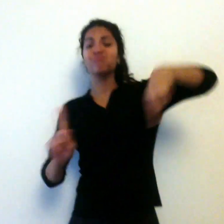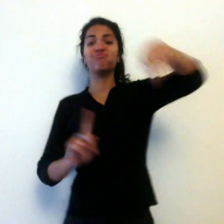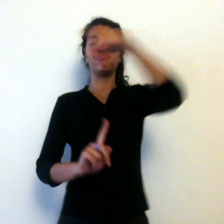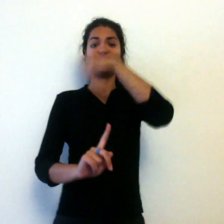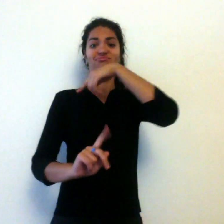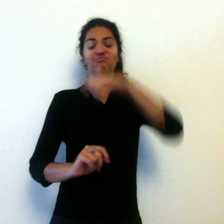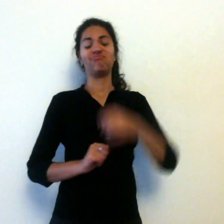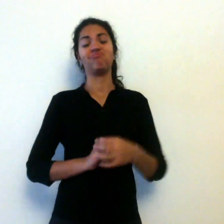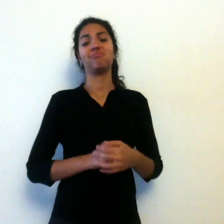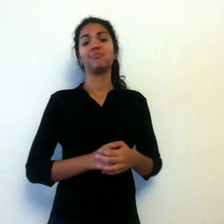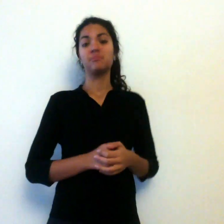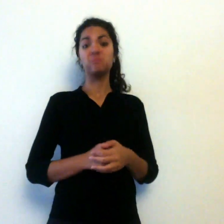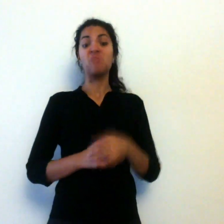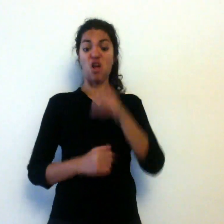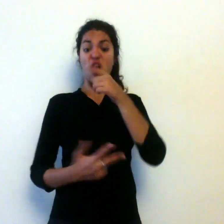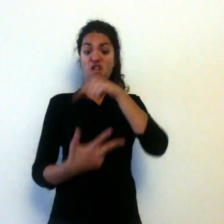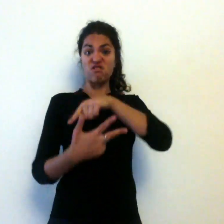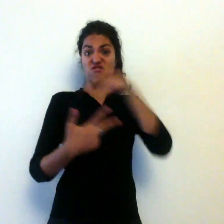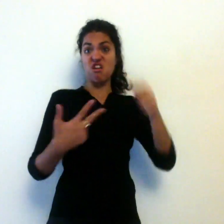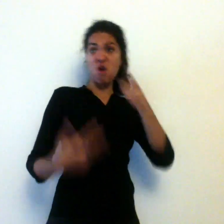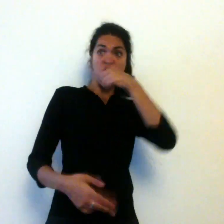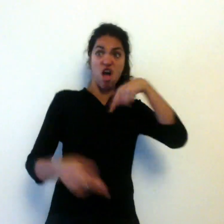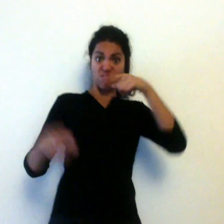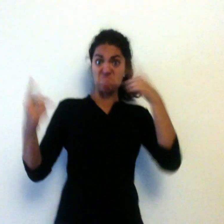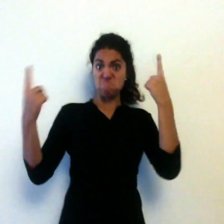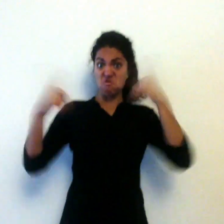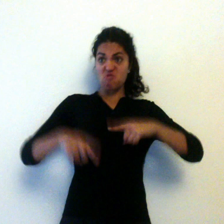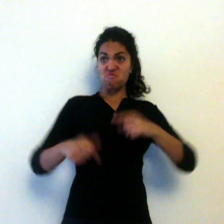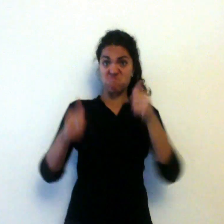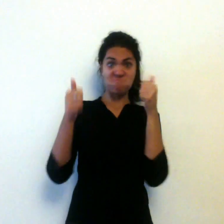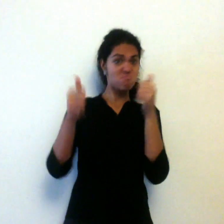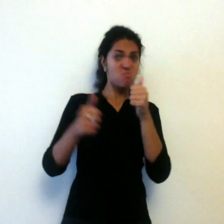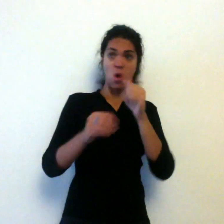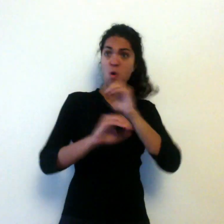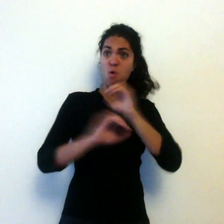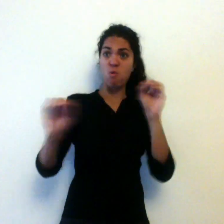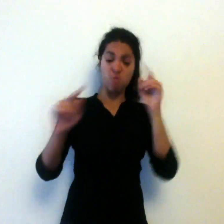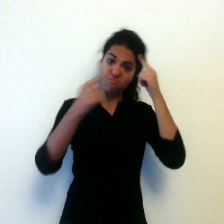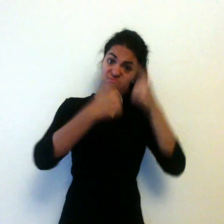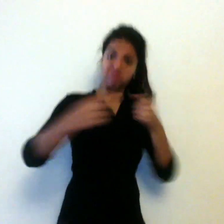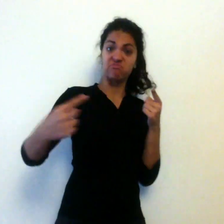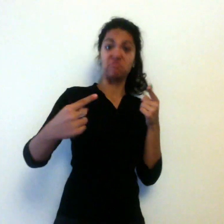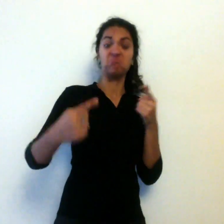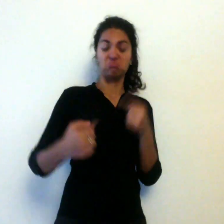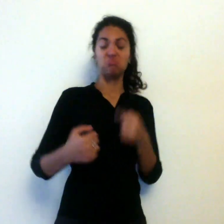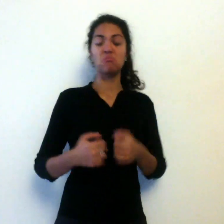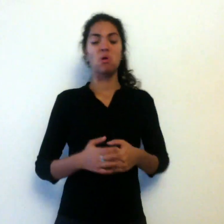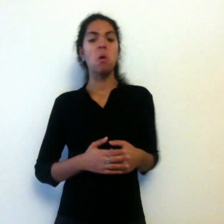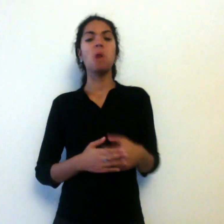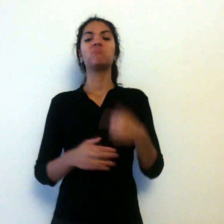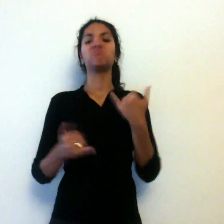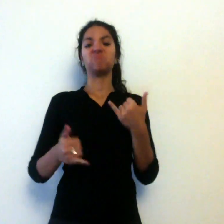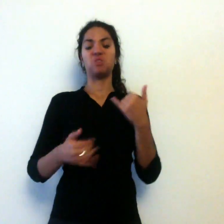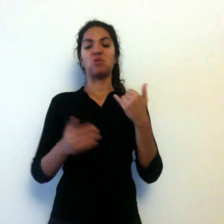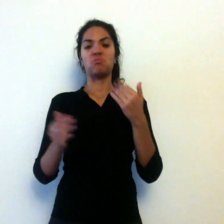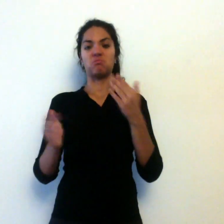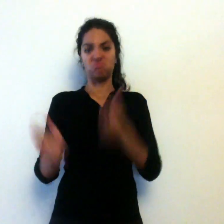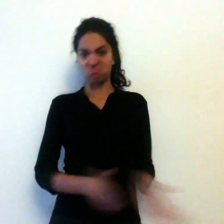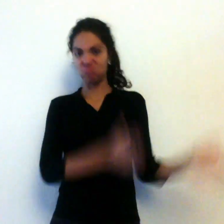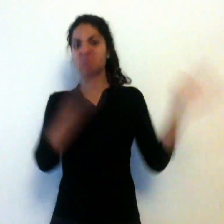beyond debate, please notice the mistakes that were made in this household, and that's why Jacob spent most